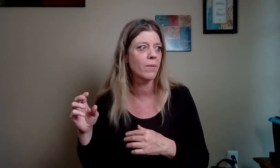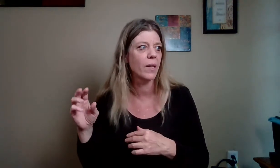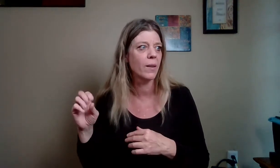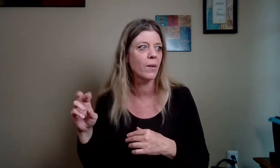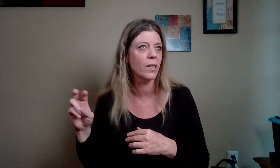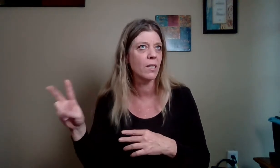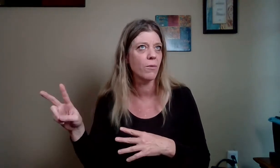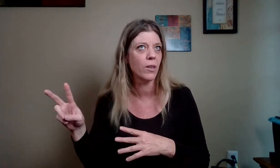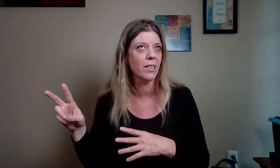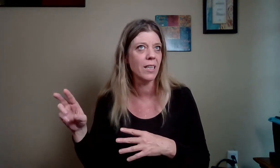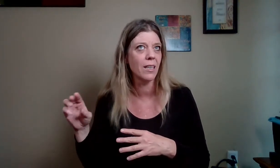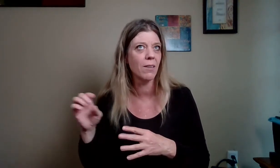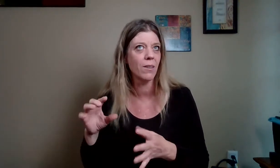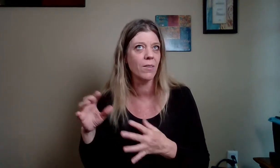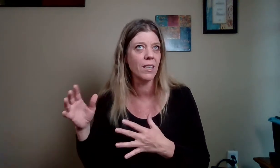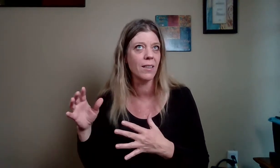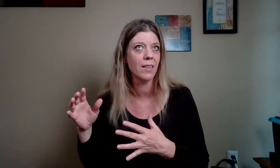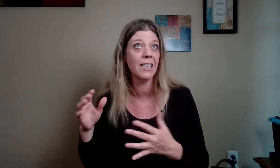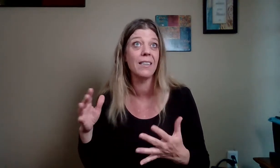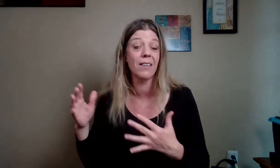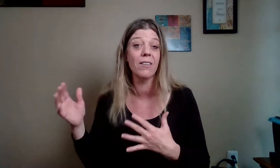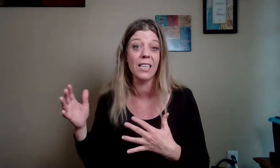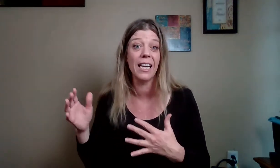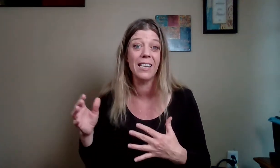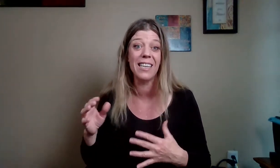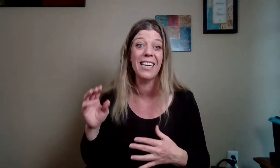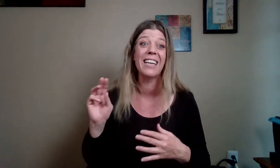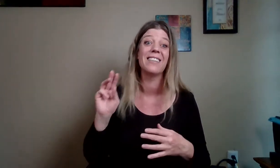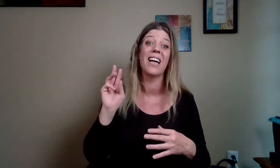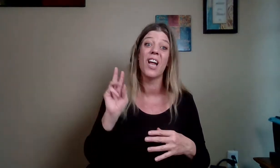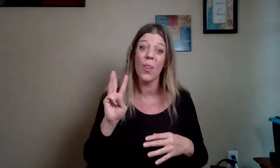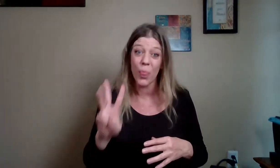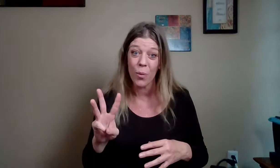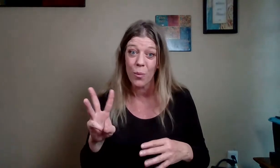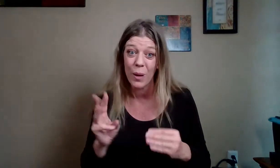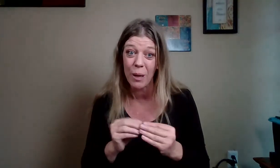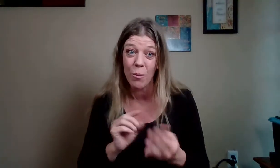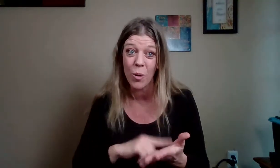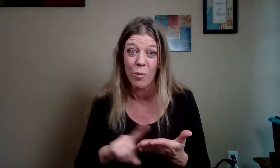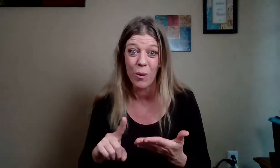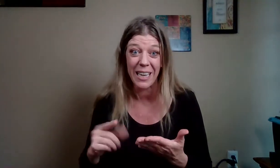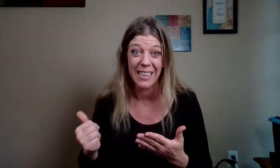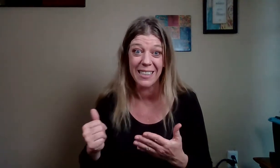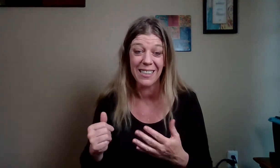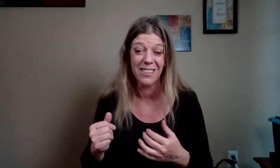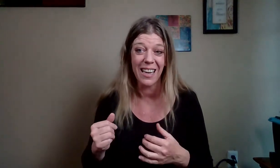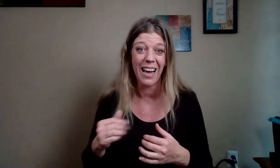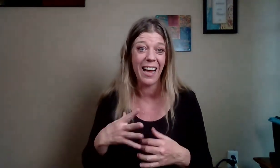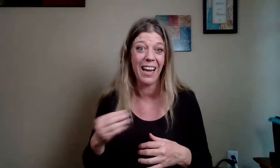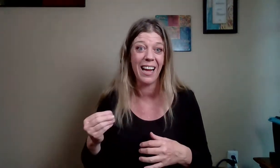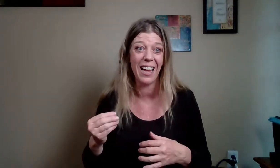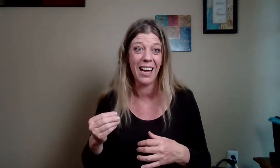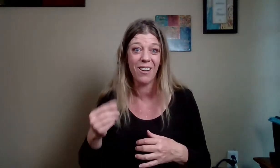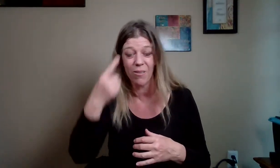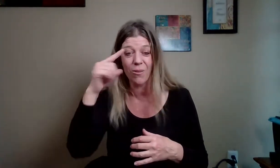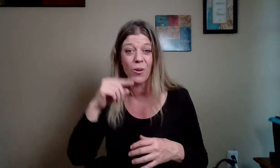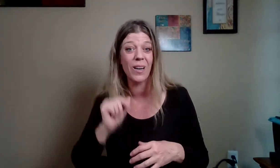12 and 13, 14, 15, 16, 17, 18. Yes, 3 more weeks